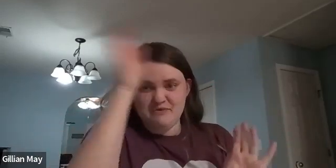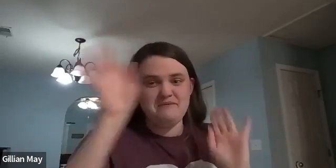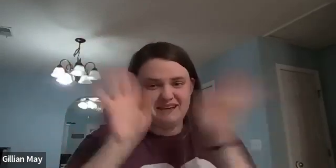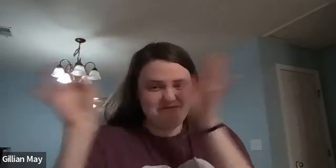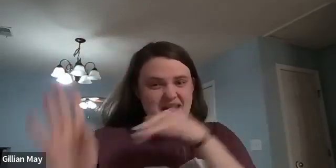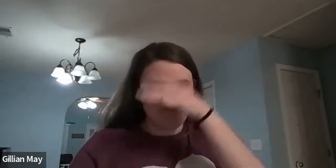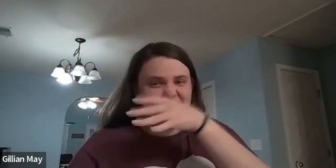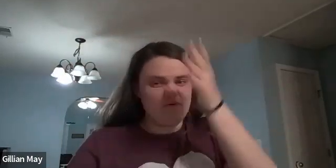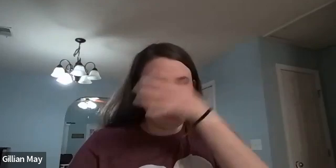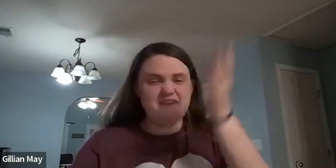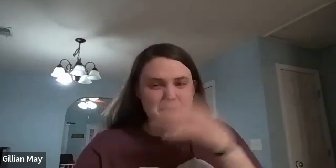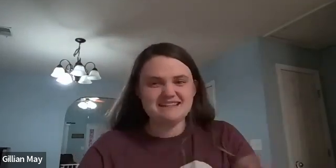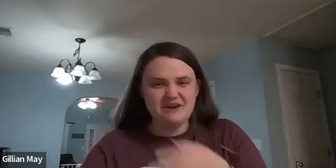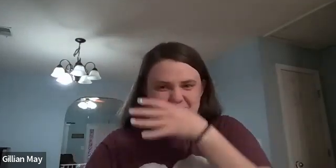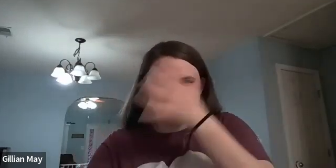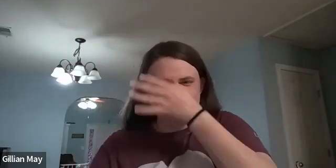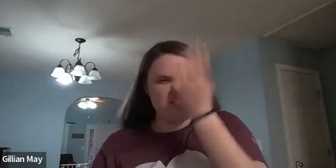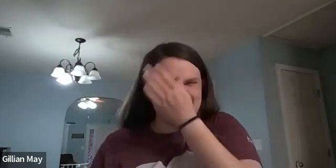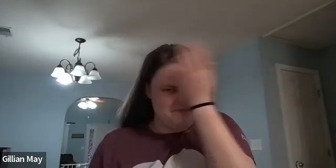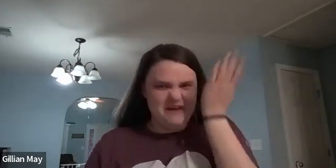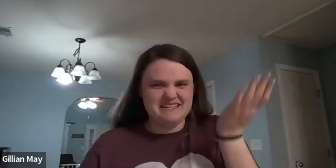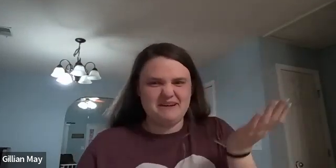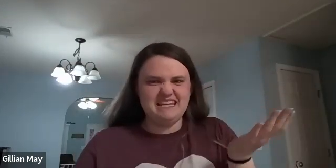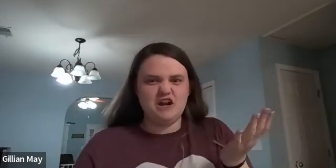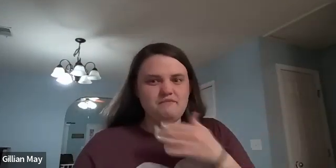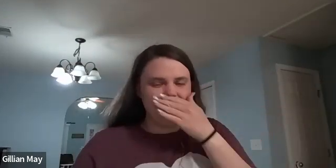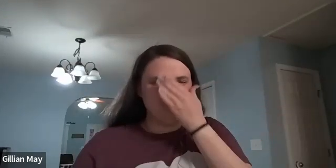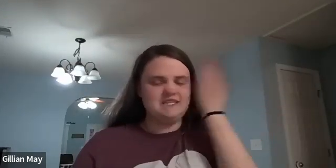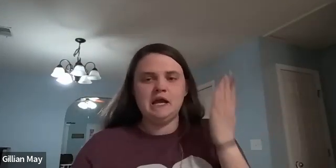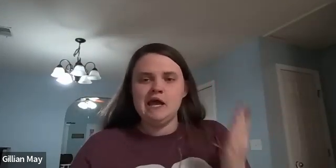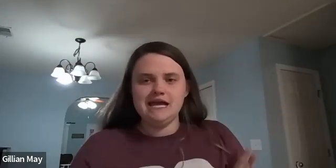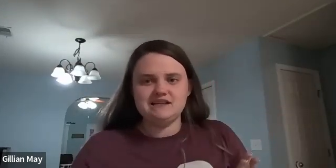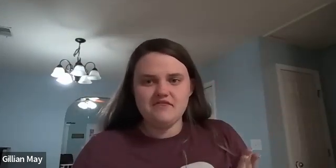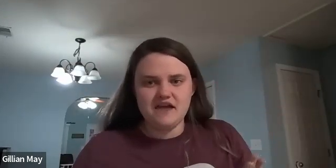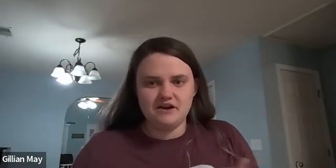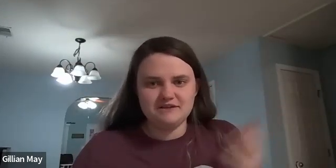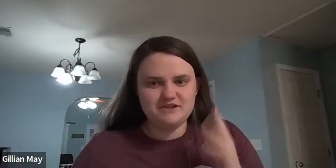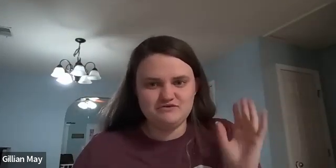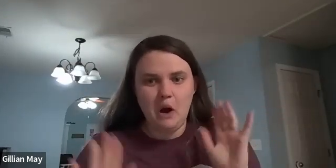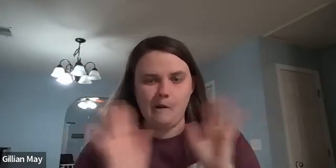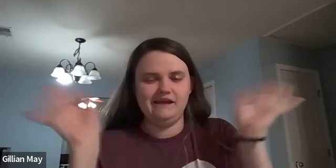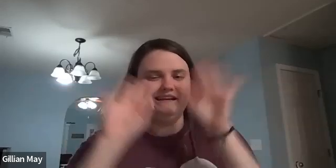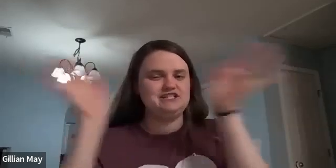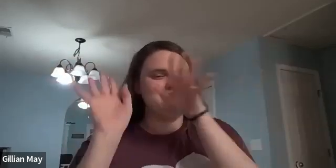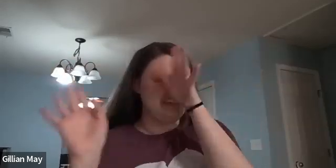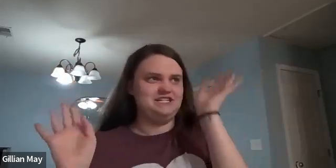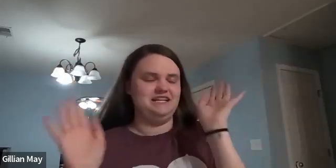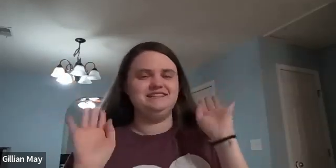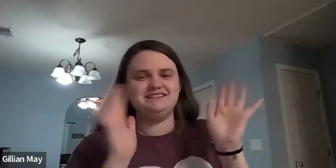promise I'm fine. But when you have a mask on all day, it's just like by the time I take it off, my nose is like, it's not there. Something's wrong. And it just gets itchy. It does